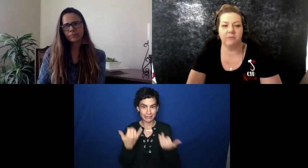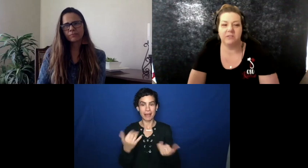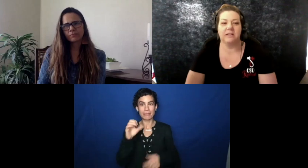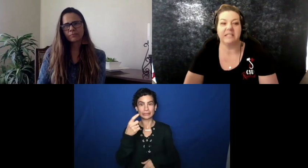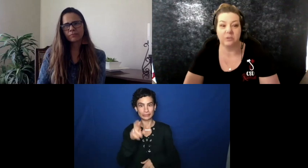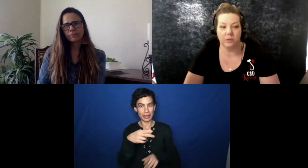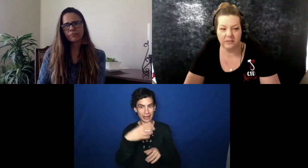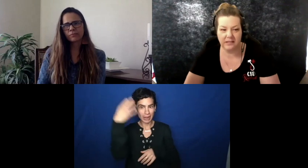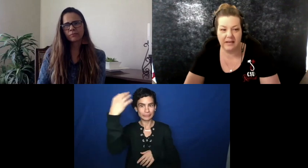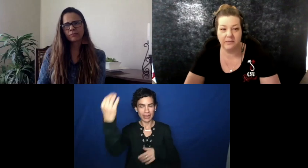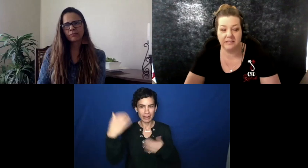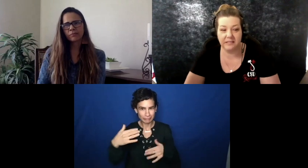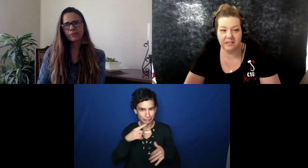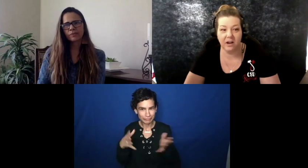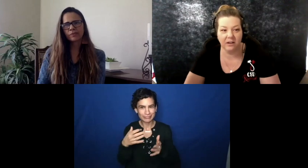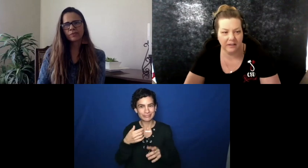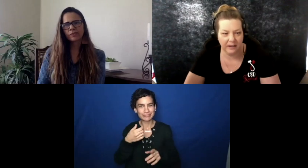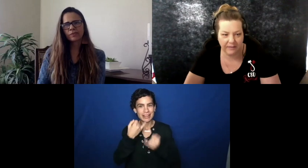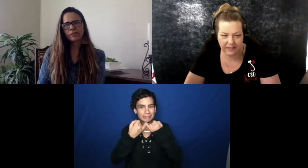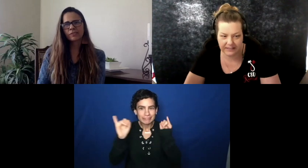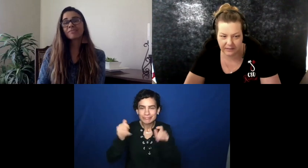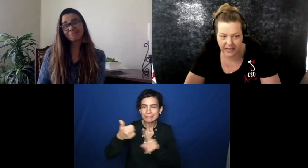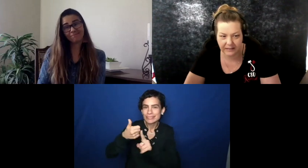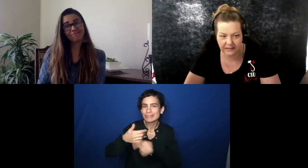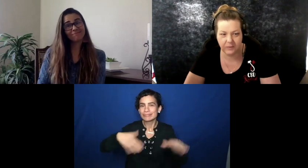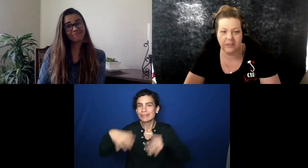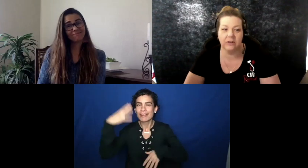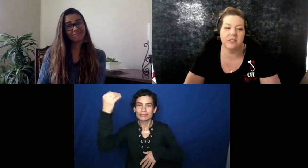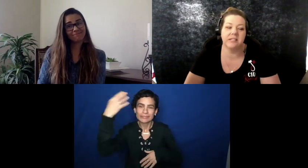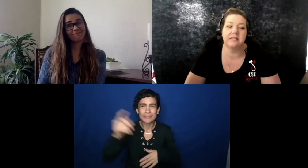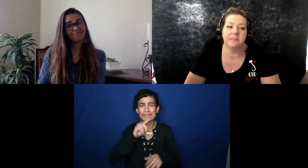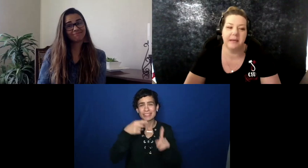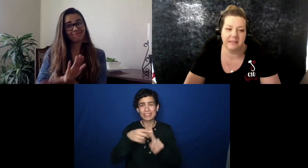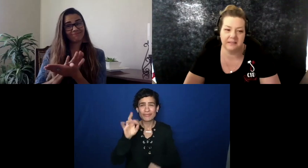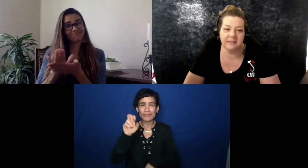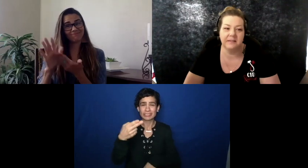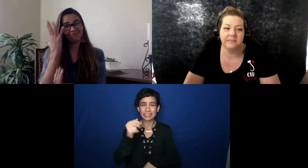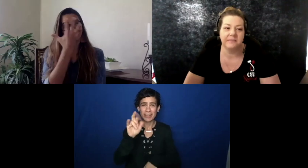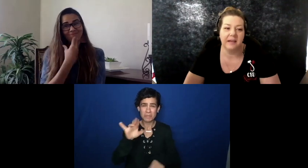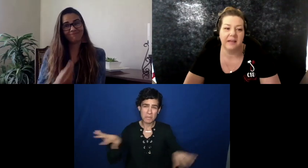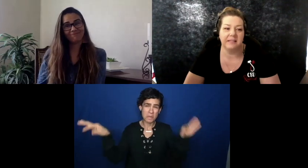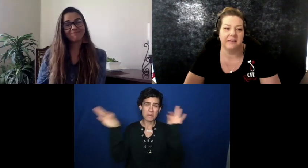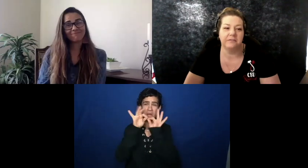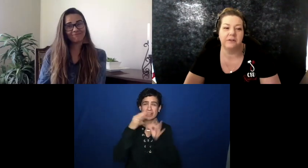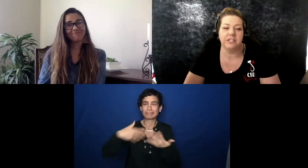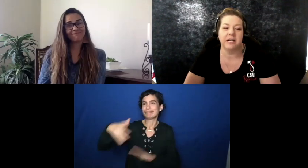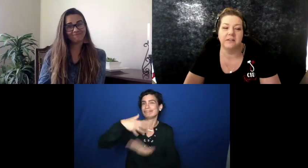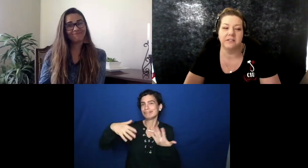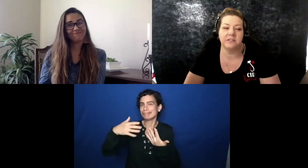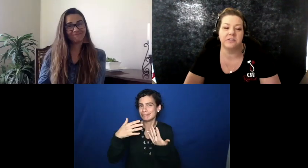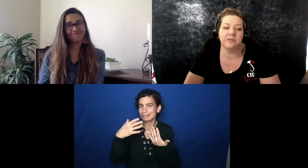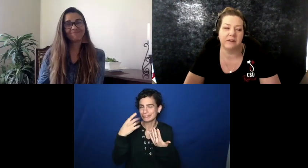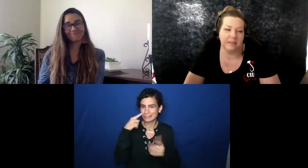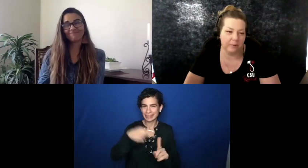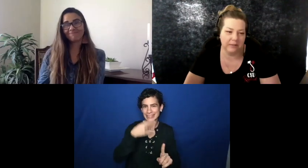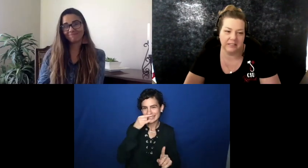everything was all indoors. And now with CSDR, everything is outside. So it encourages their independence. And it's that fresh air that's